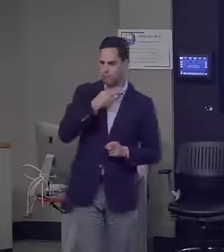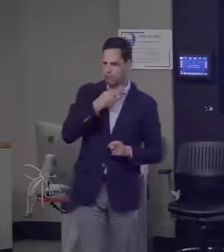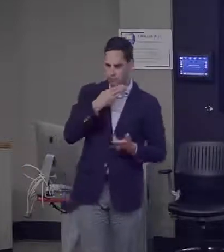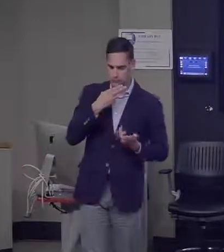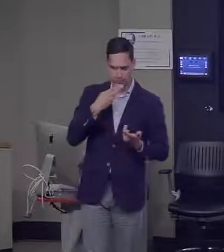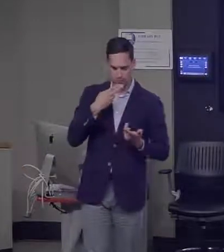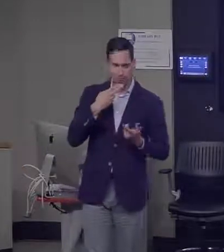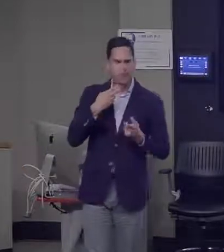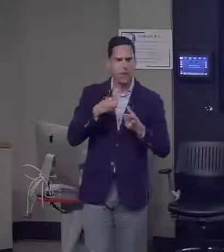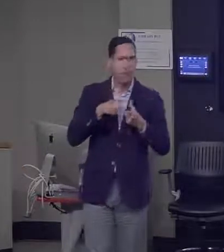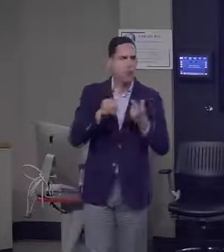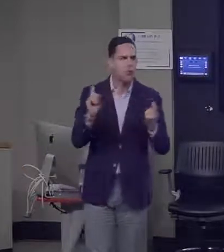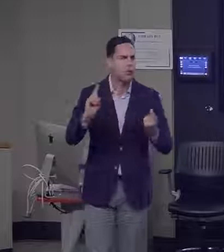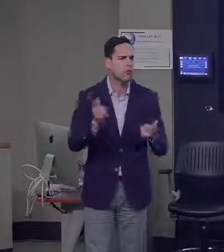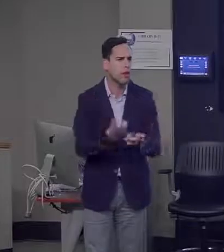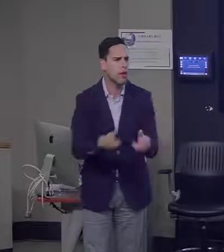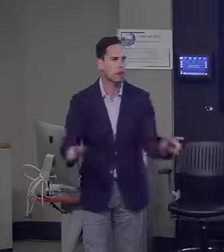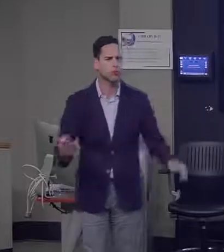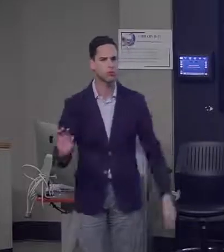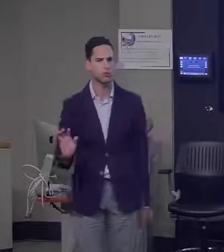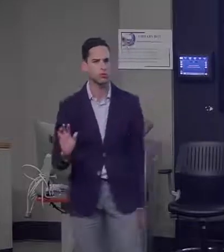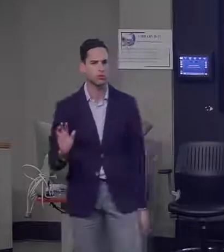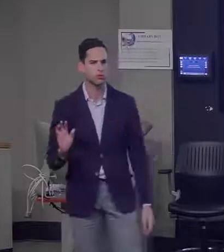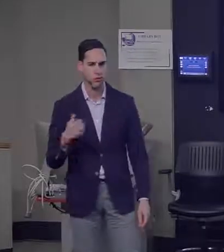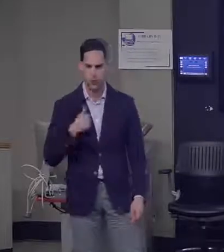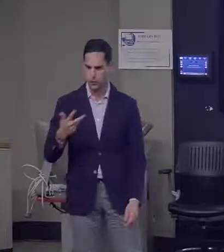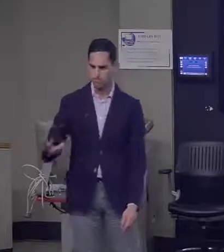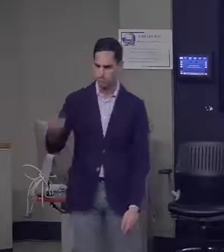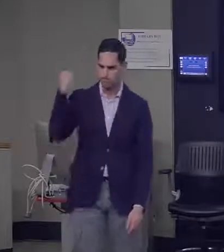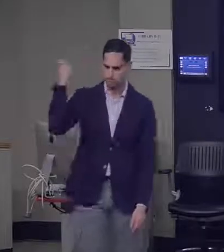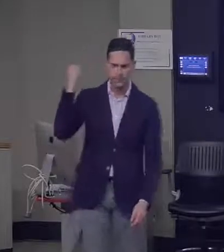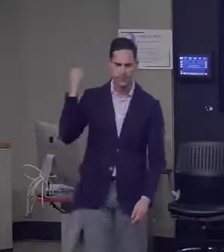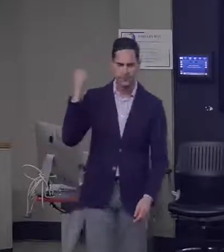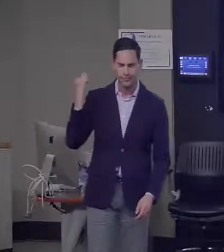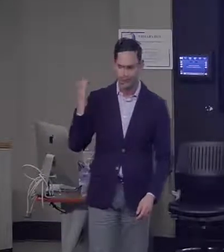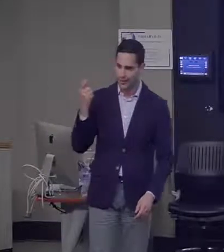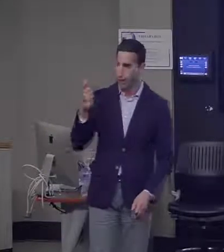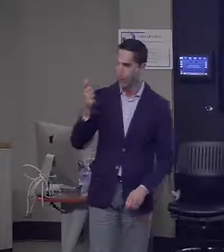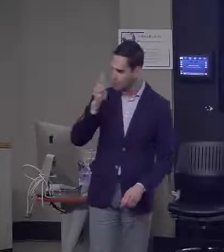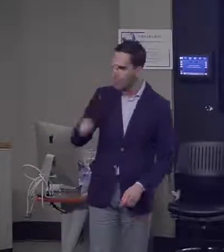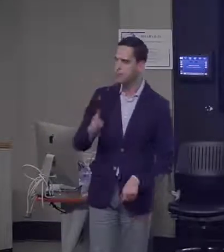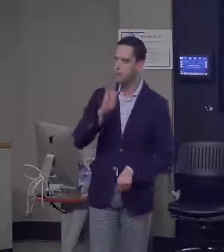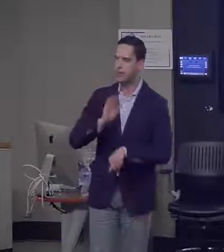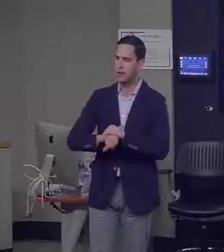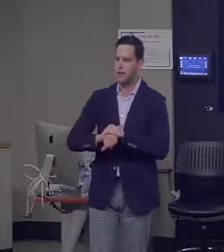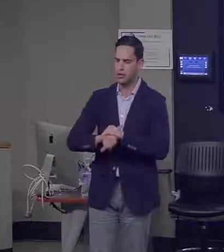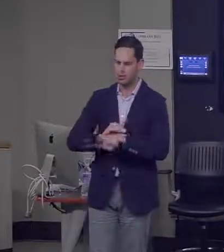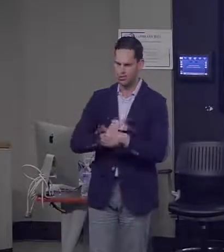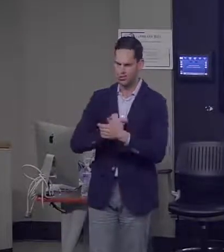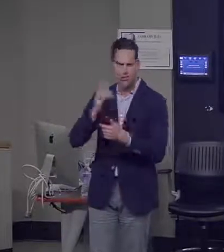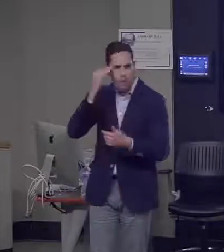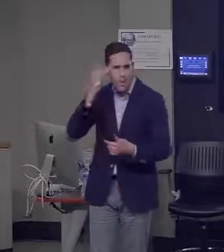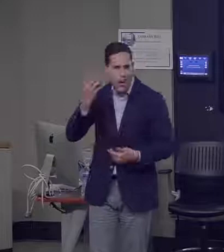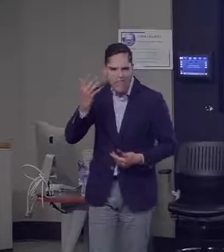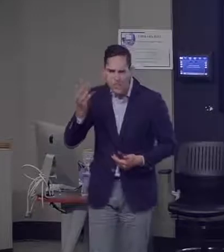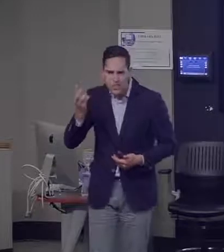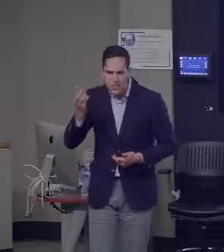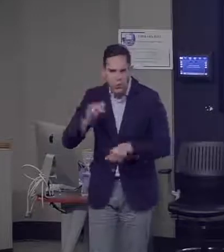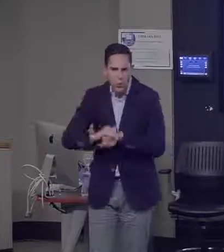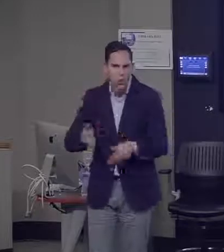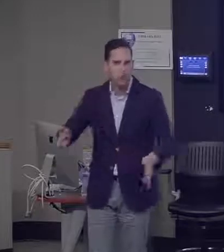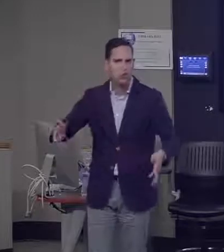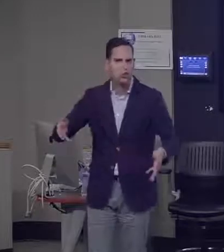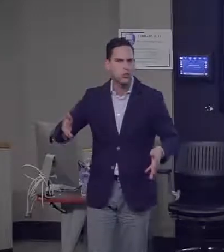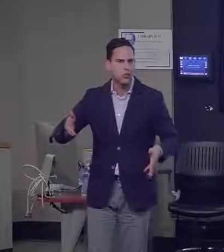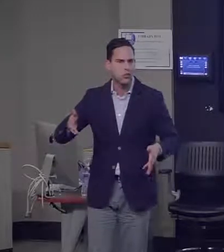what's going to happen. We're sort of restricting them to the 5 or 6 words that they know in English.